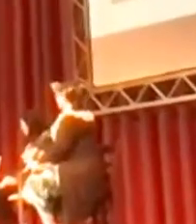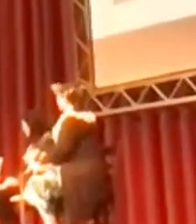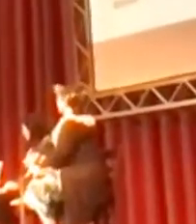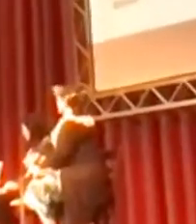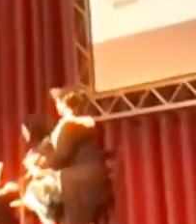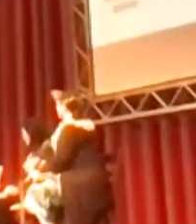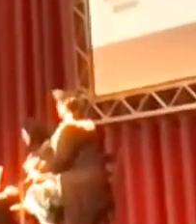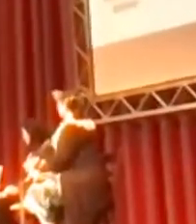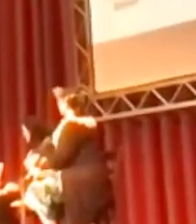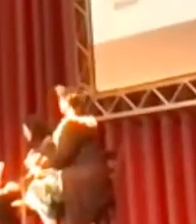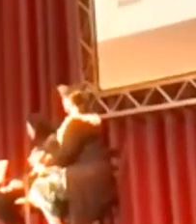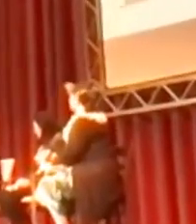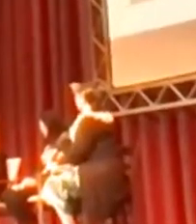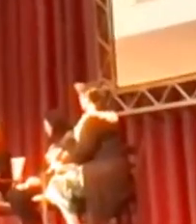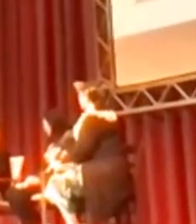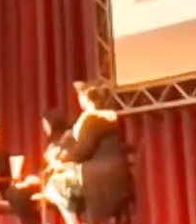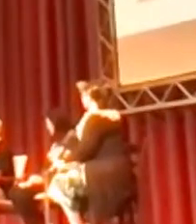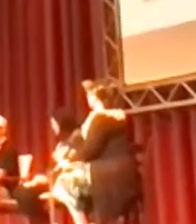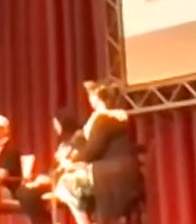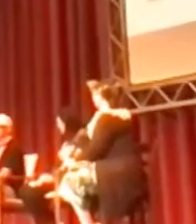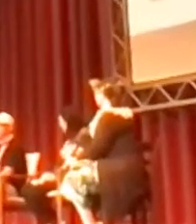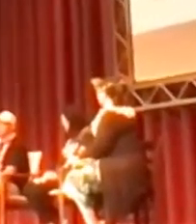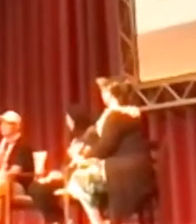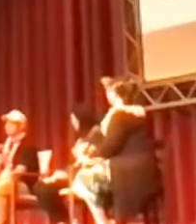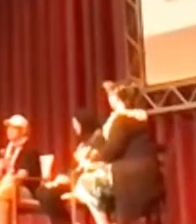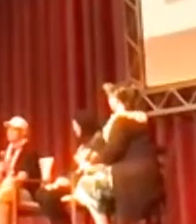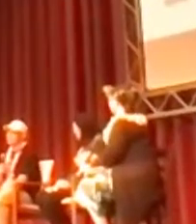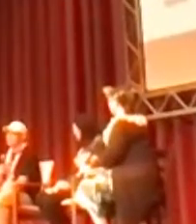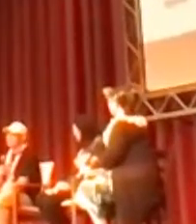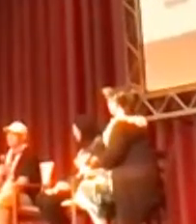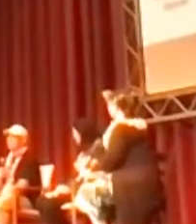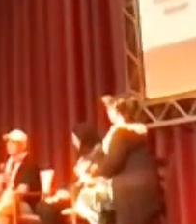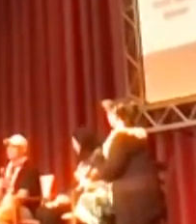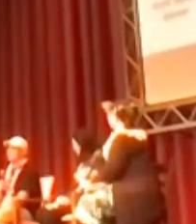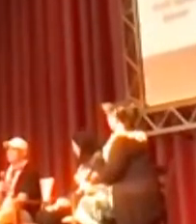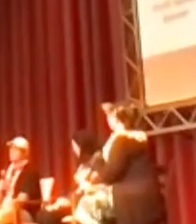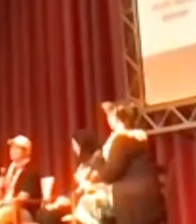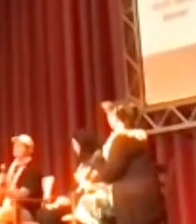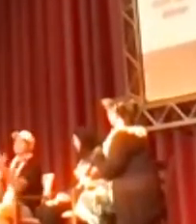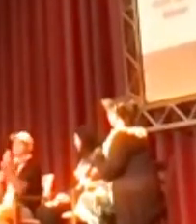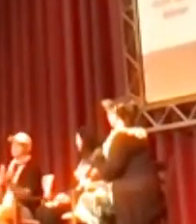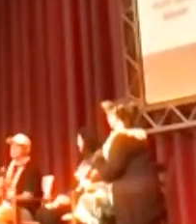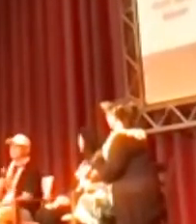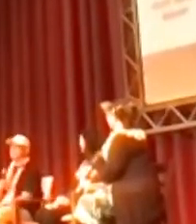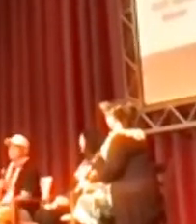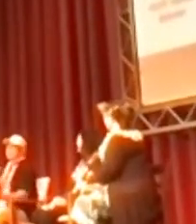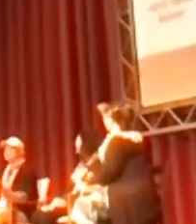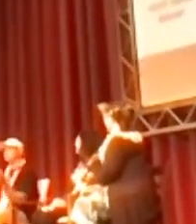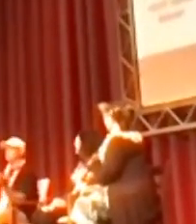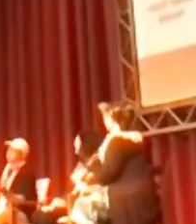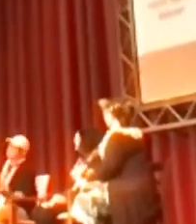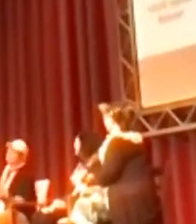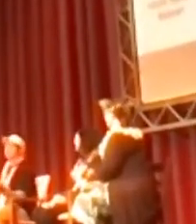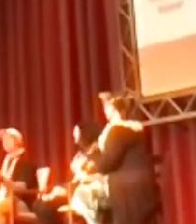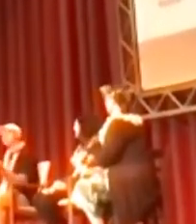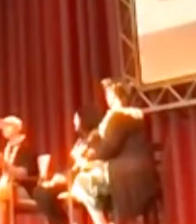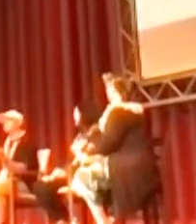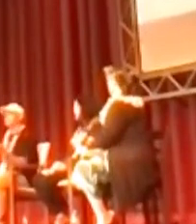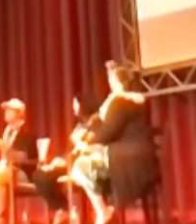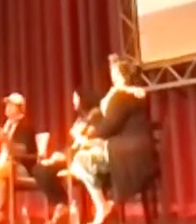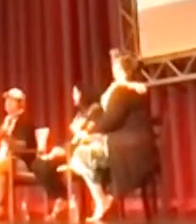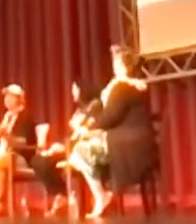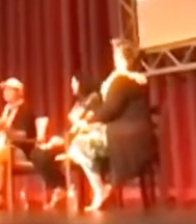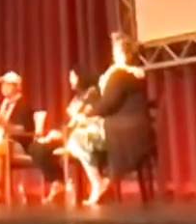of the Kailua as well. And so I didn't call Mia. I came up with the idea. I went, well, let's do this, you know,